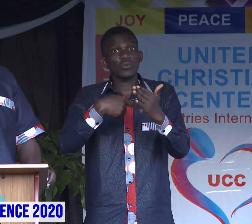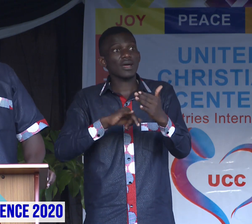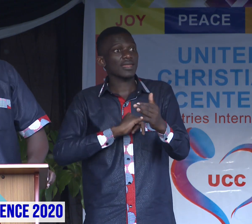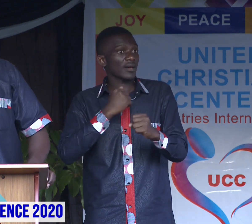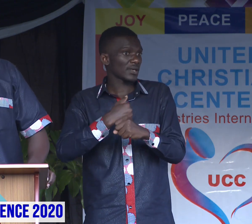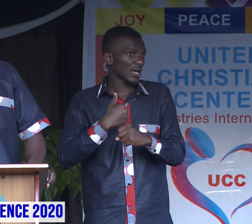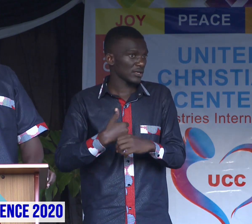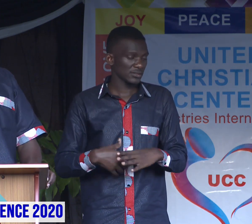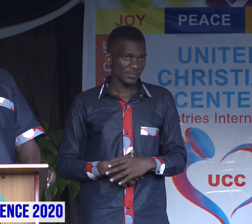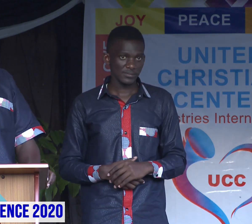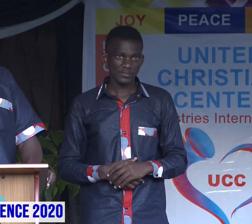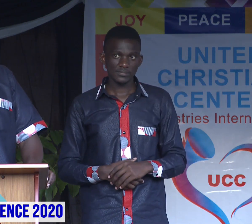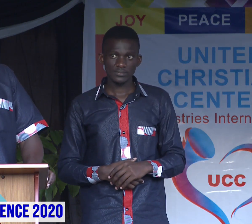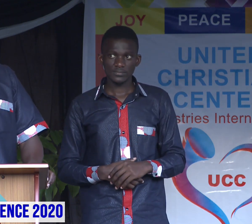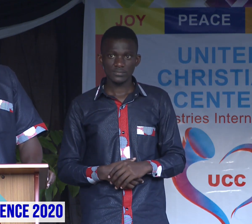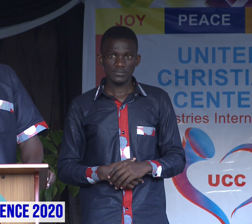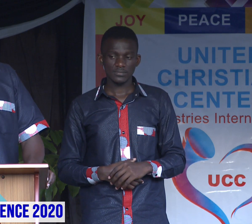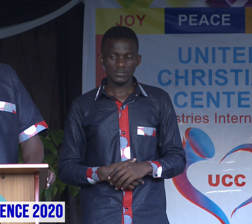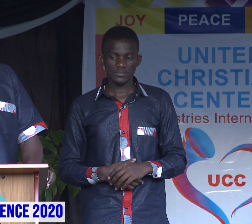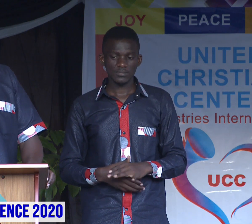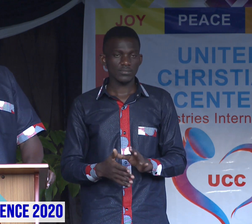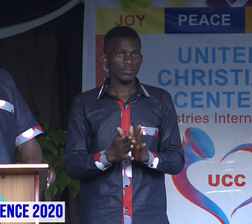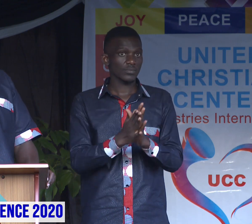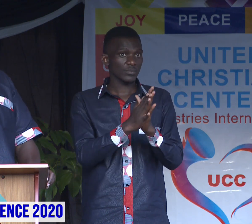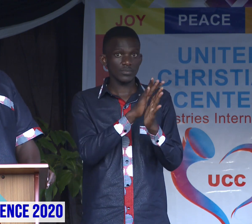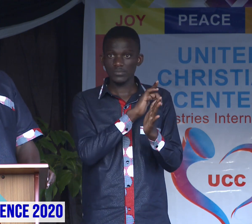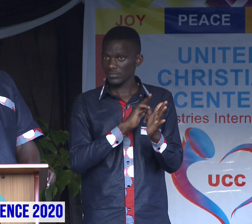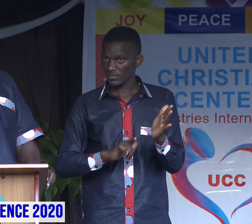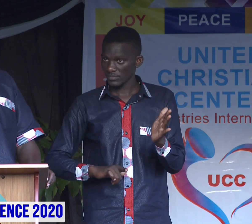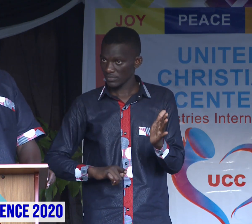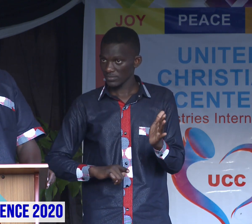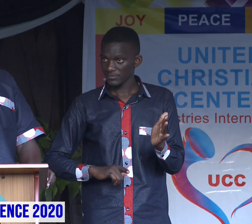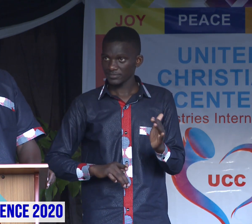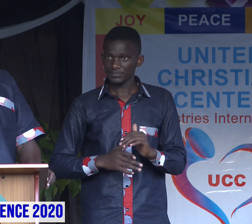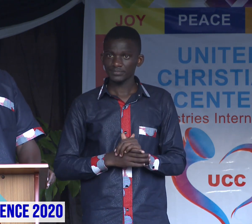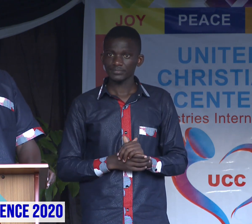agree na buli chona chemba ankoze. Yes, yebazibu. Praise be to God.